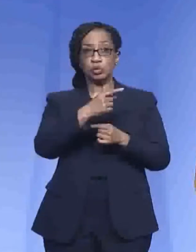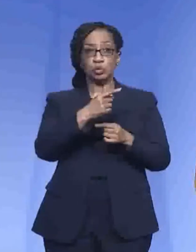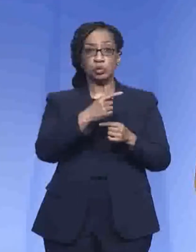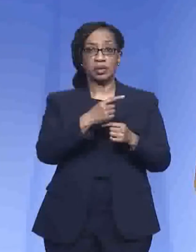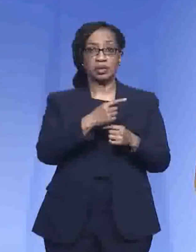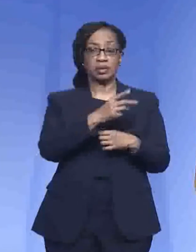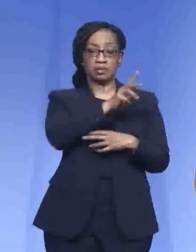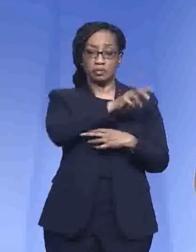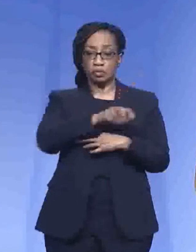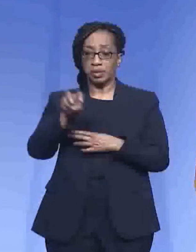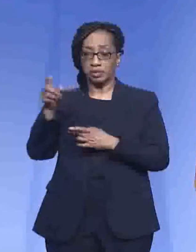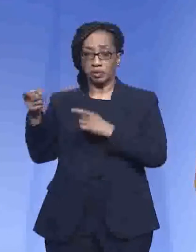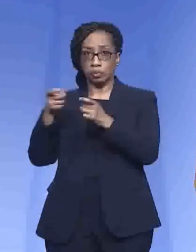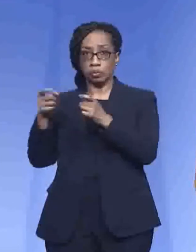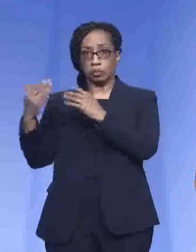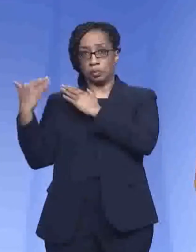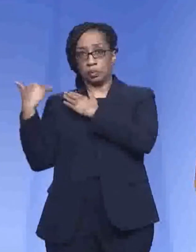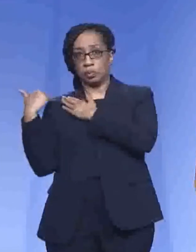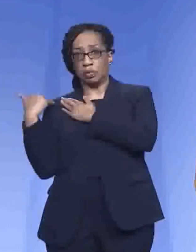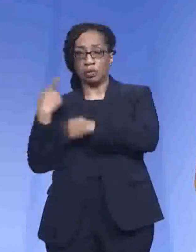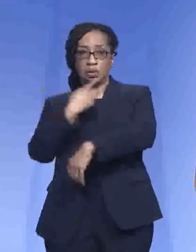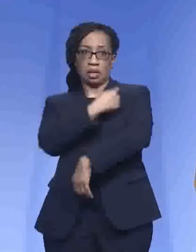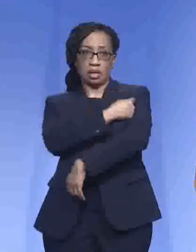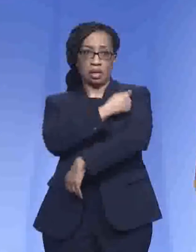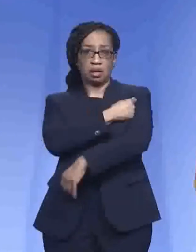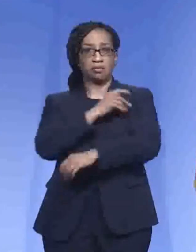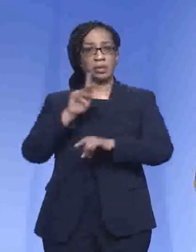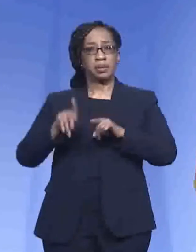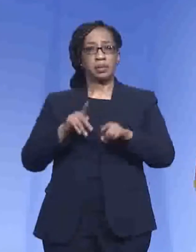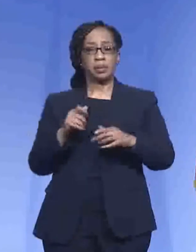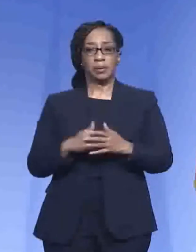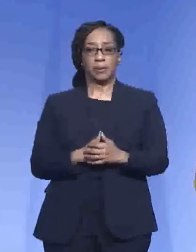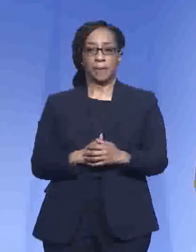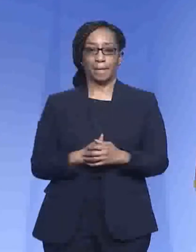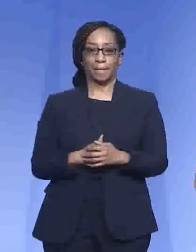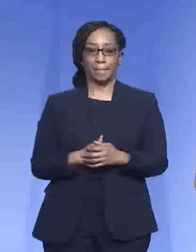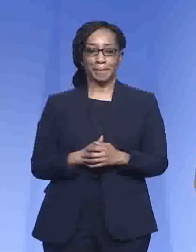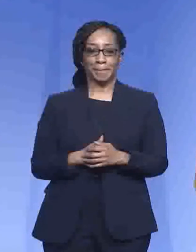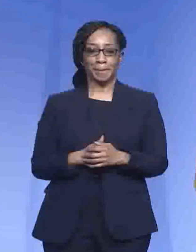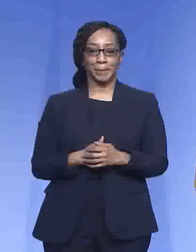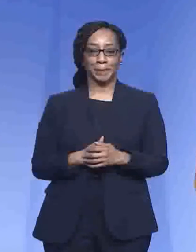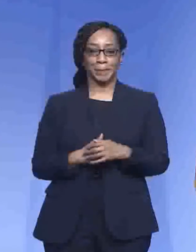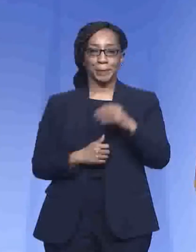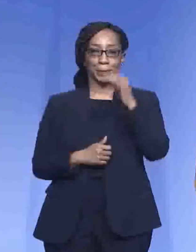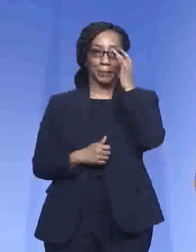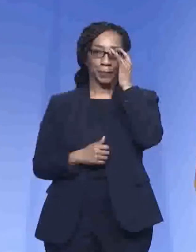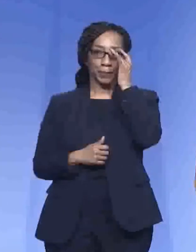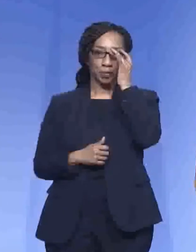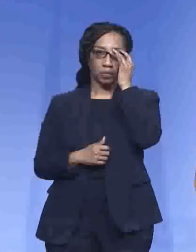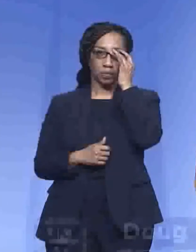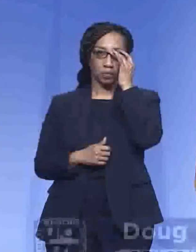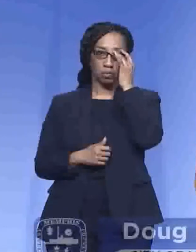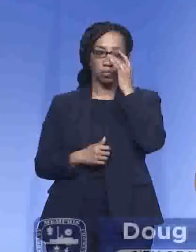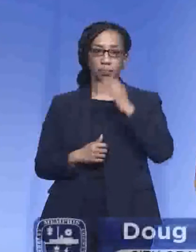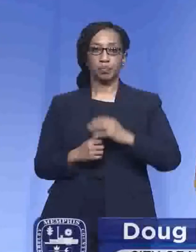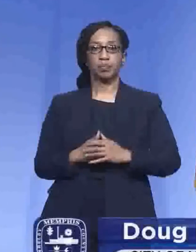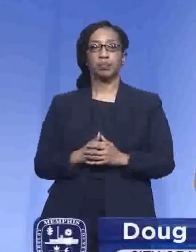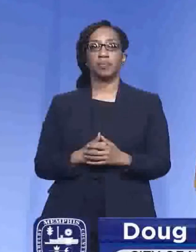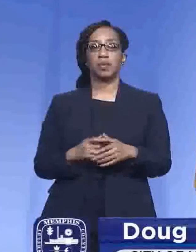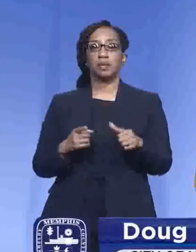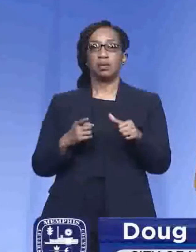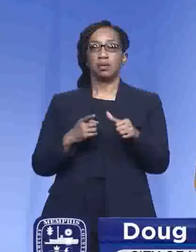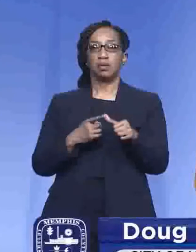the vaccine distribution for the public wondering out there? And I have a follow-up. Okay, so let me just speak broadly